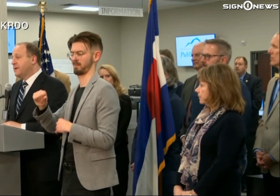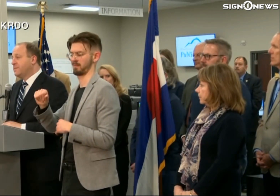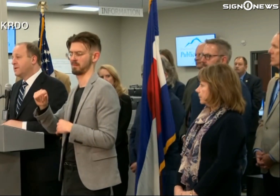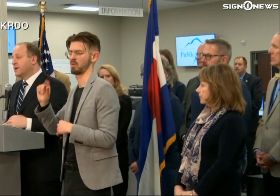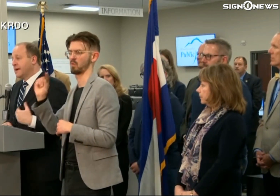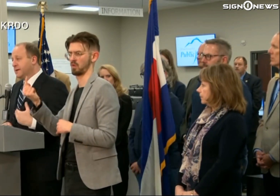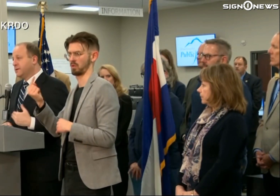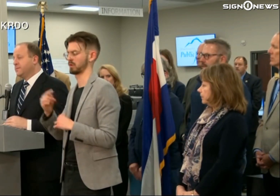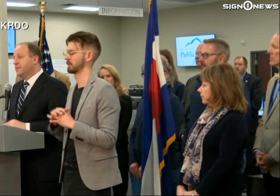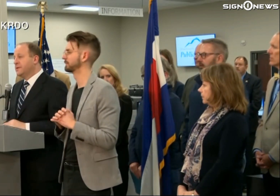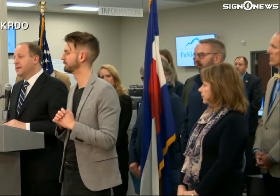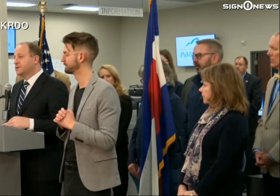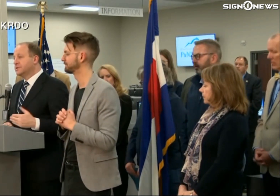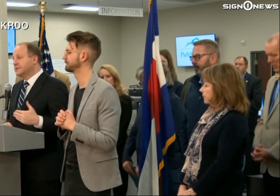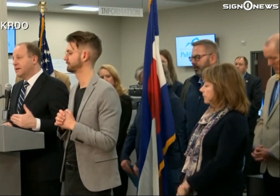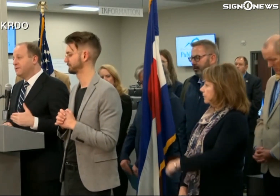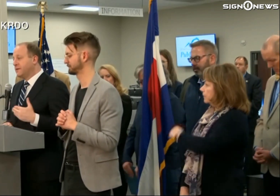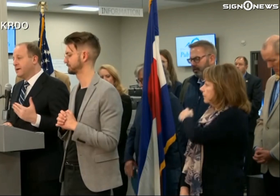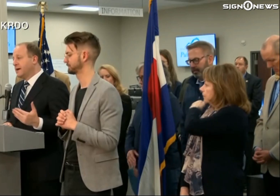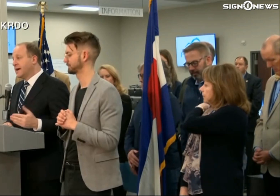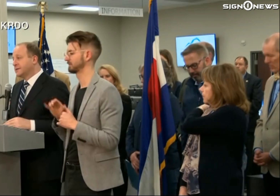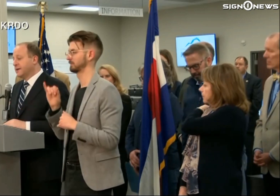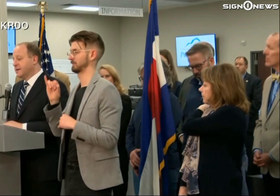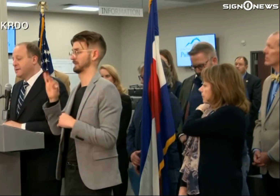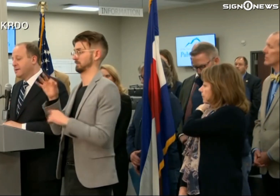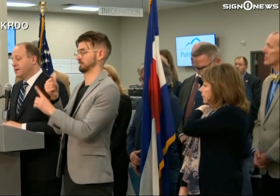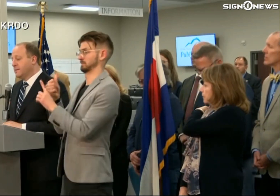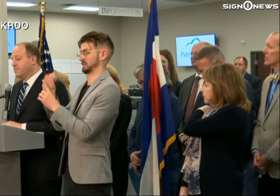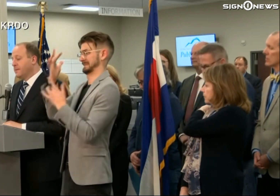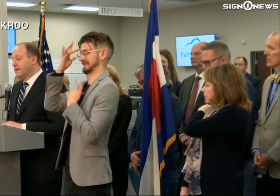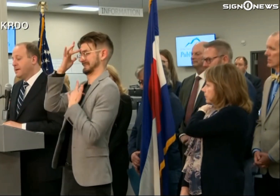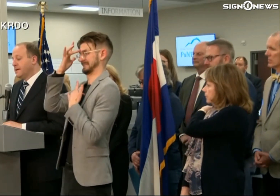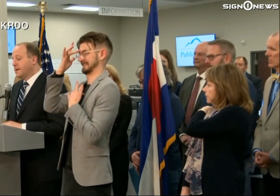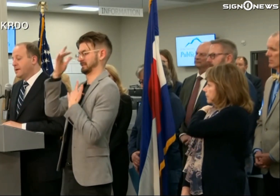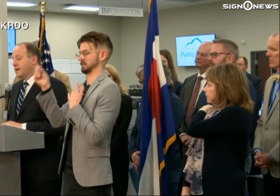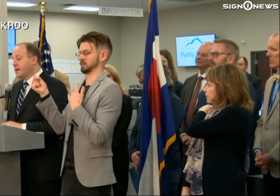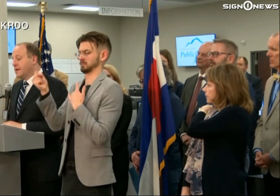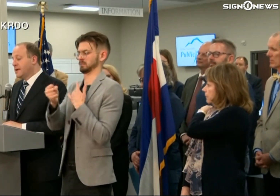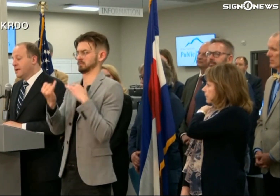Again, if people are ill, they should self-isolate.